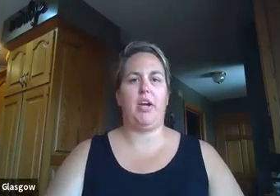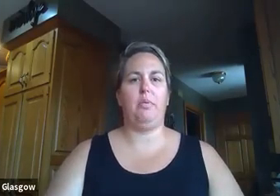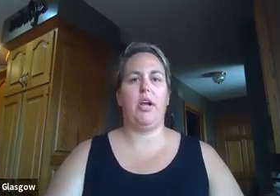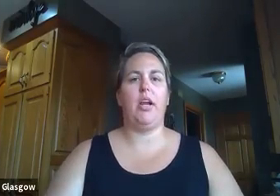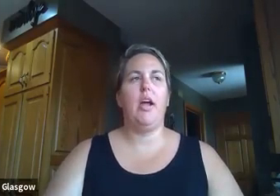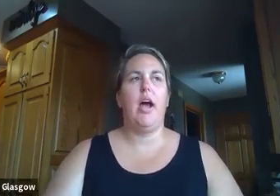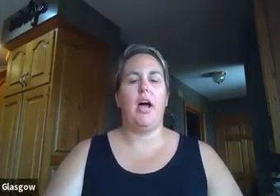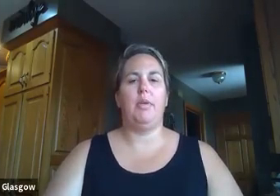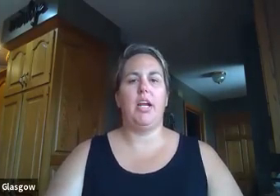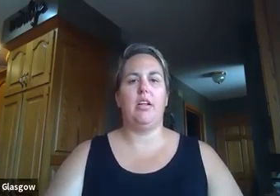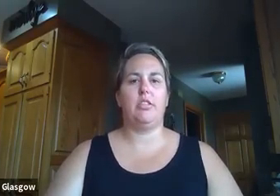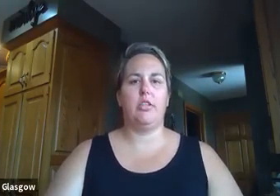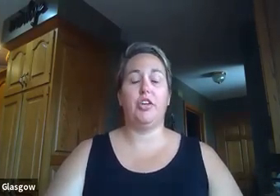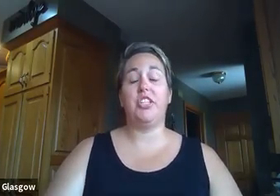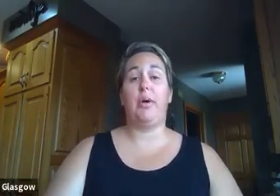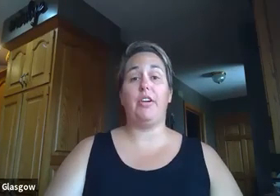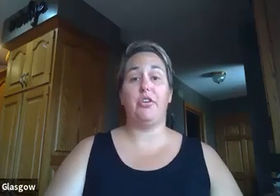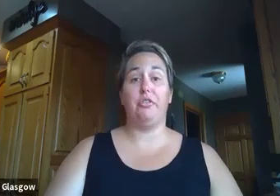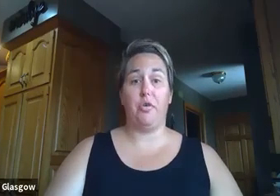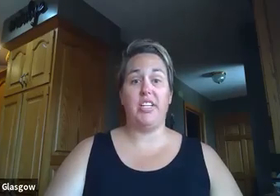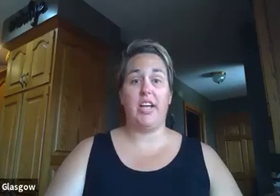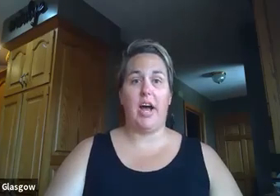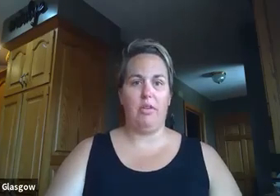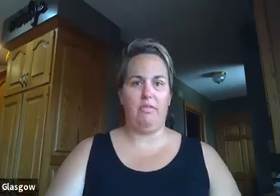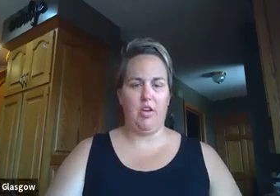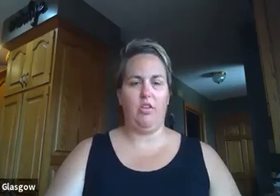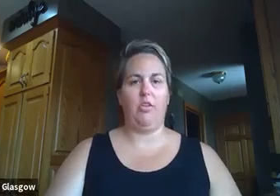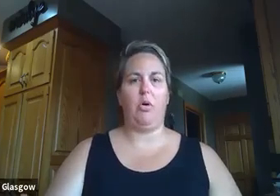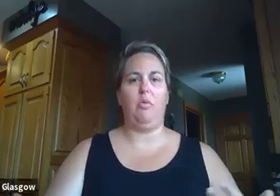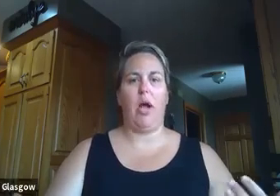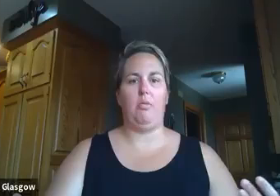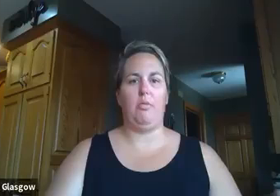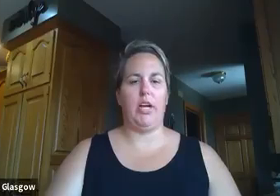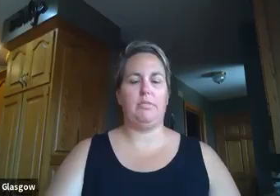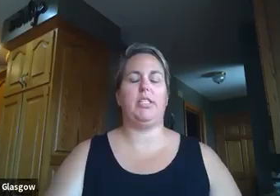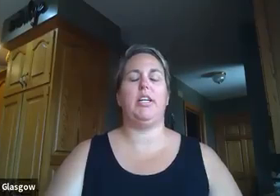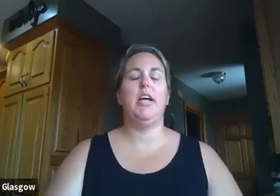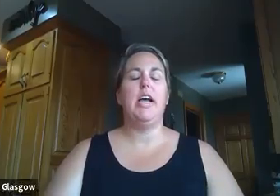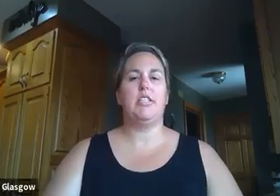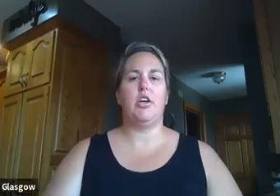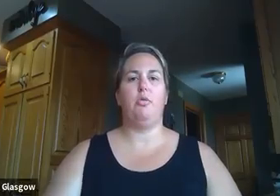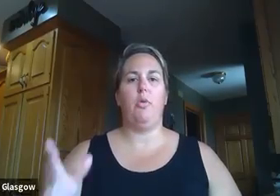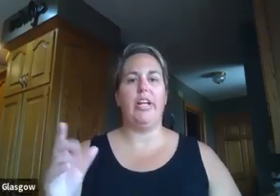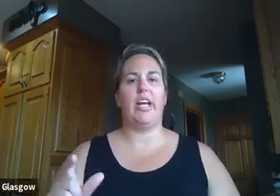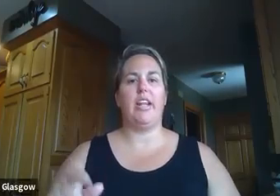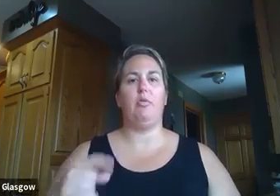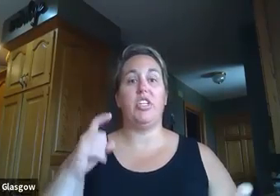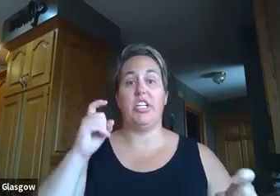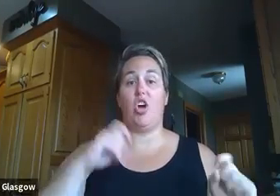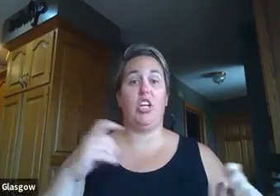could put it. In English, you can tell by our tone of voice how we feel or how we want to express it. So in sign language, it is all in